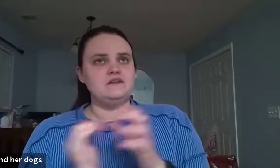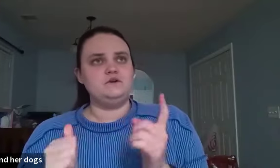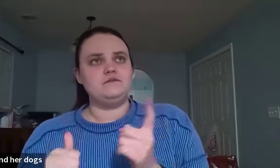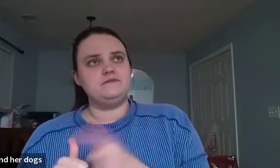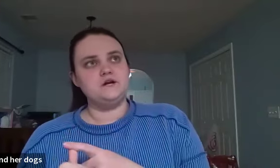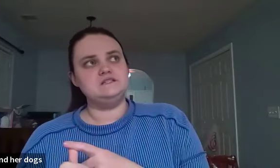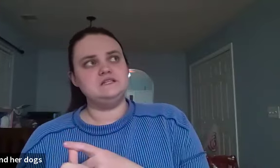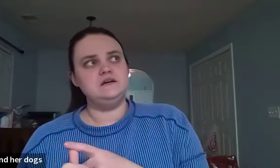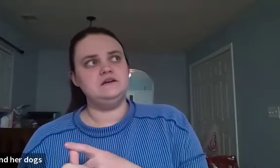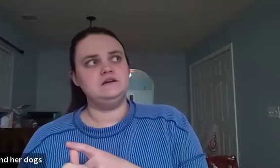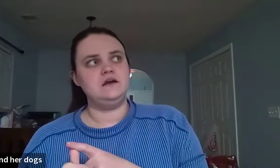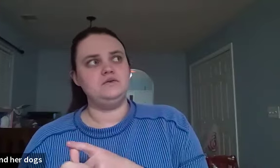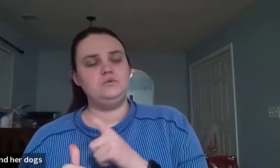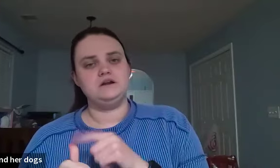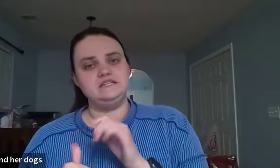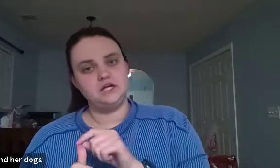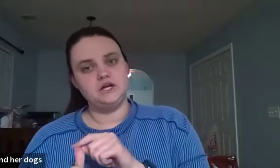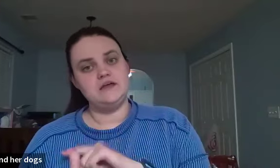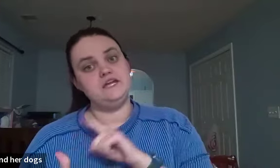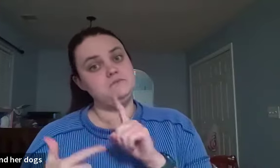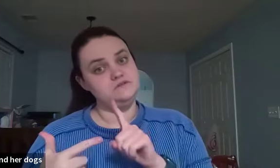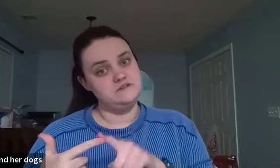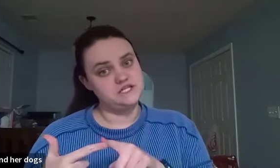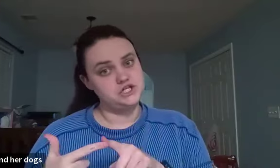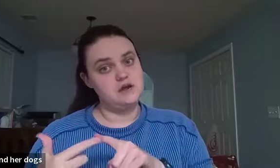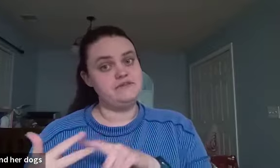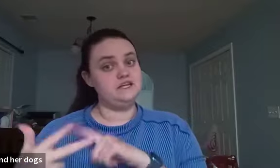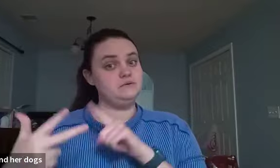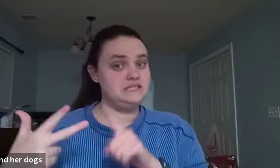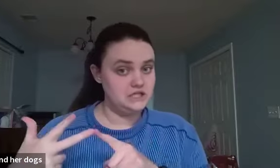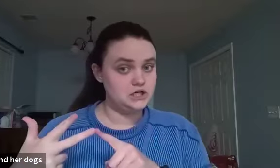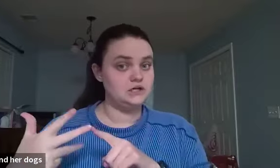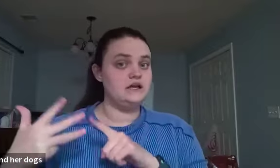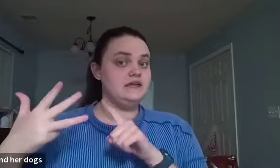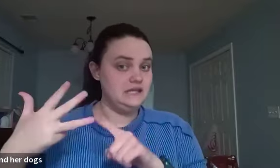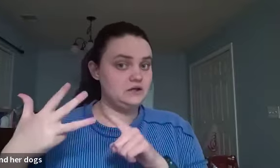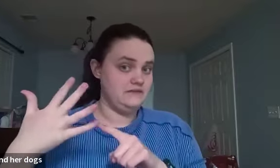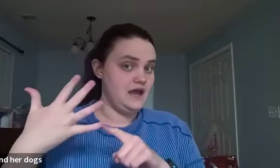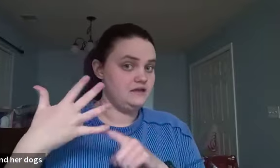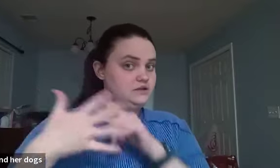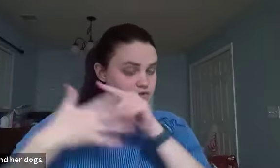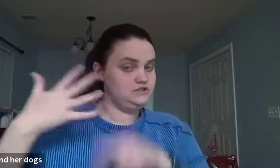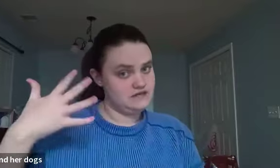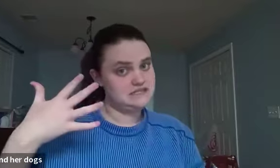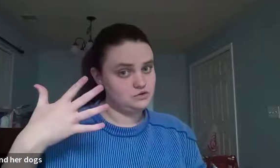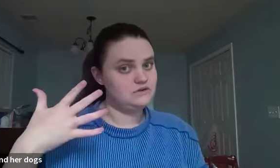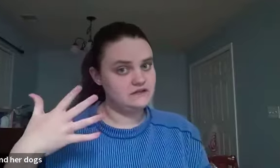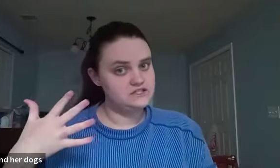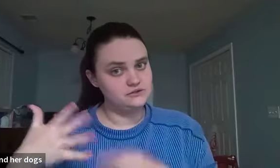like if you were first, you worked here and then you moved to this job and then you went to here and then here and that, you can do that same sort of thing too,